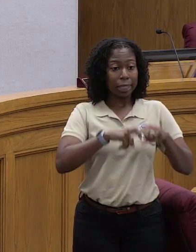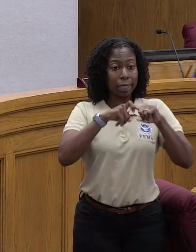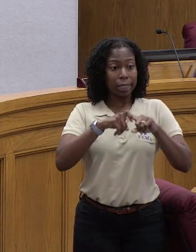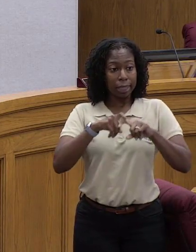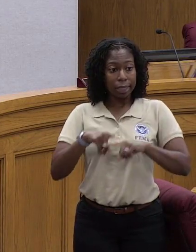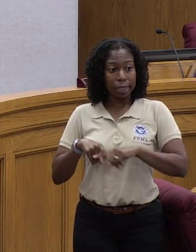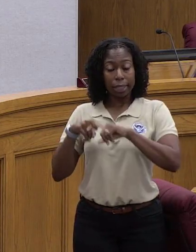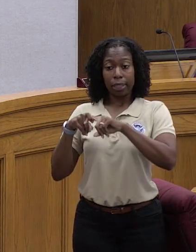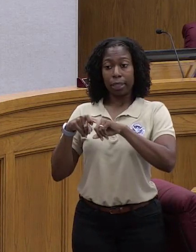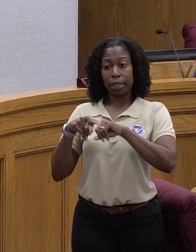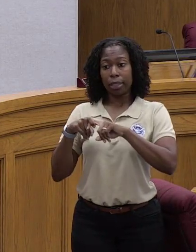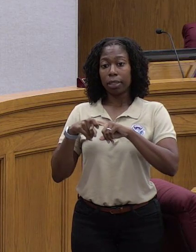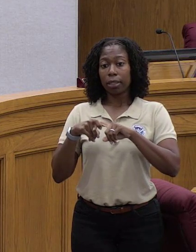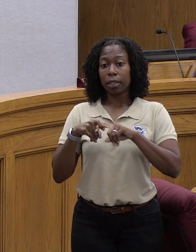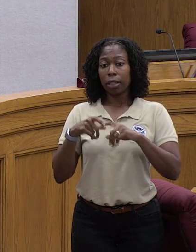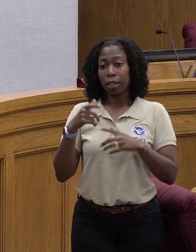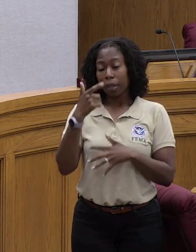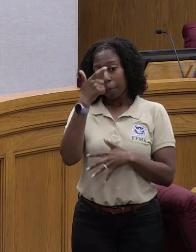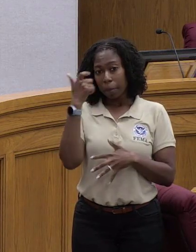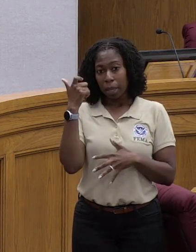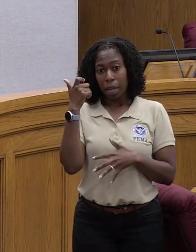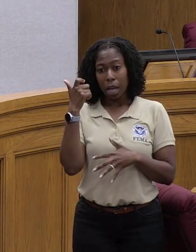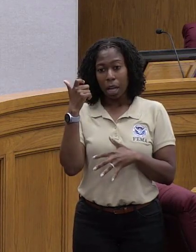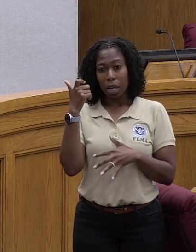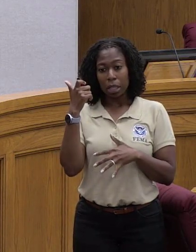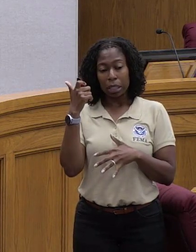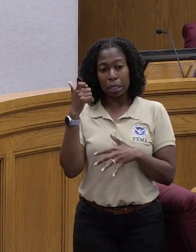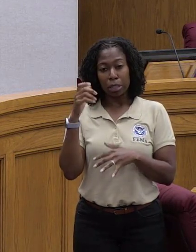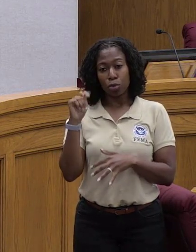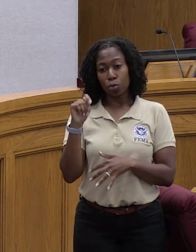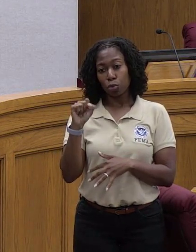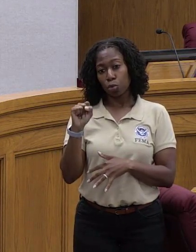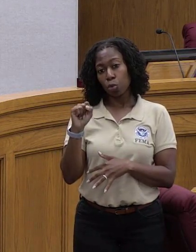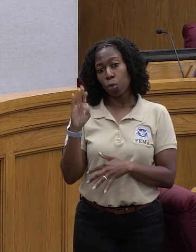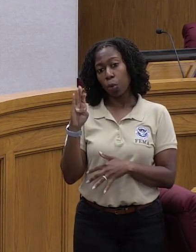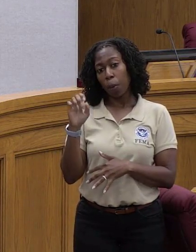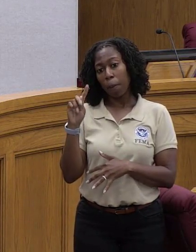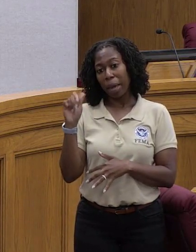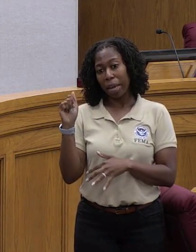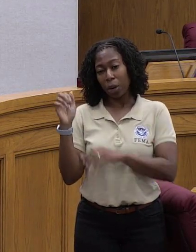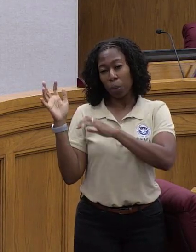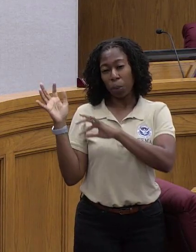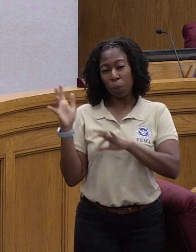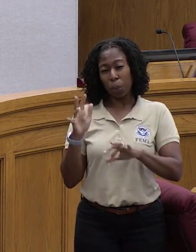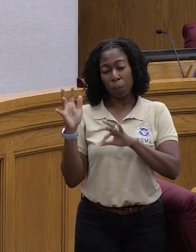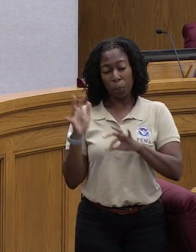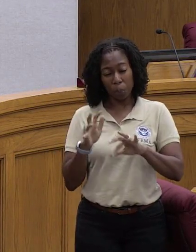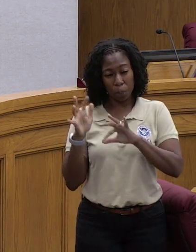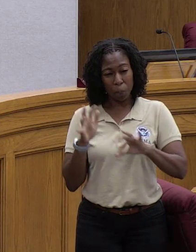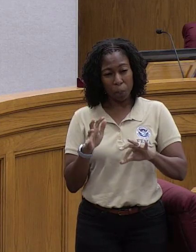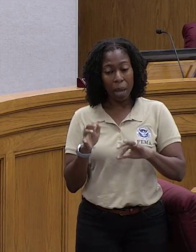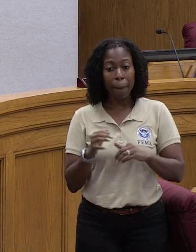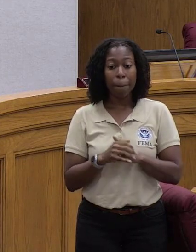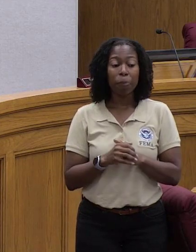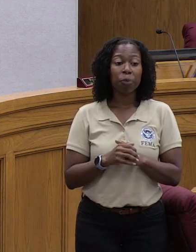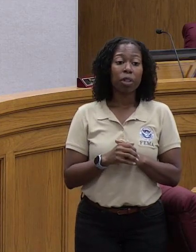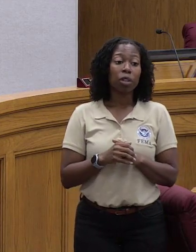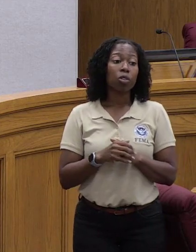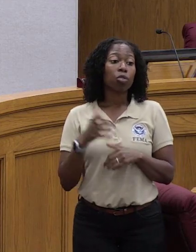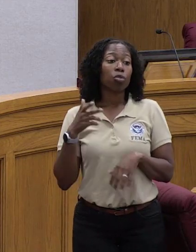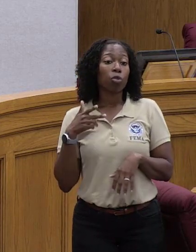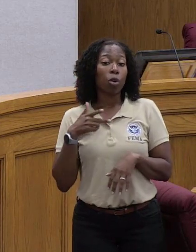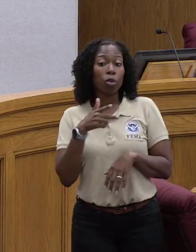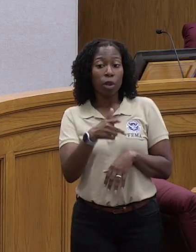of the threat of Tropical Storm Beta. We've had to suspend operations at our